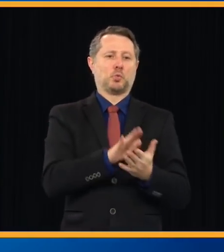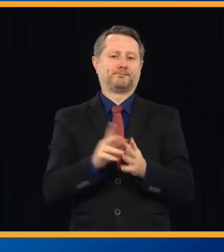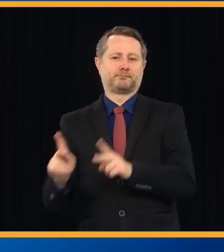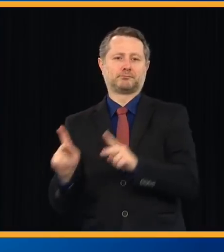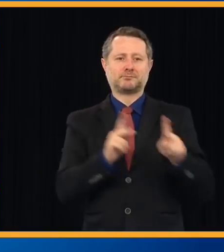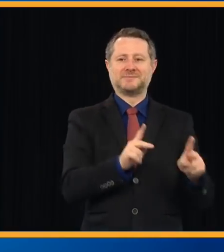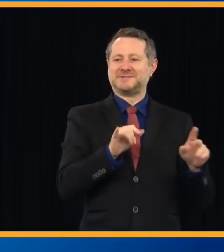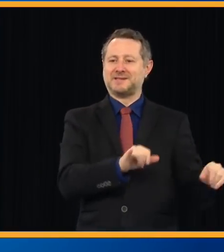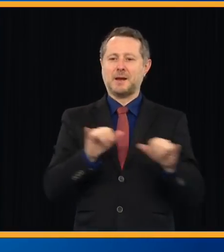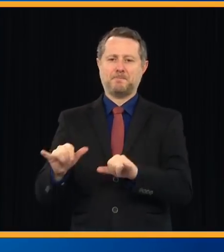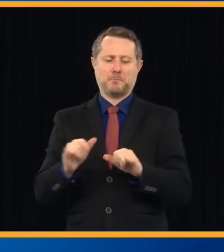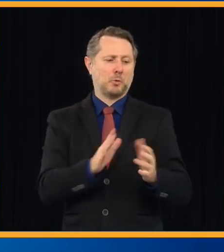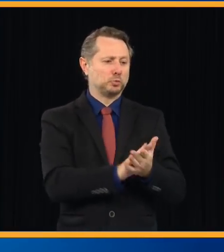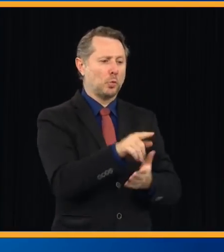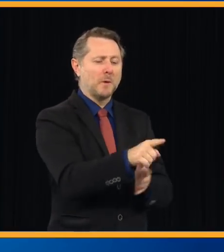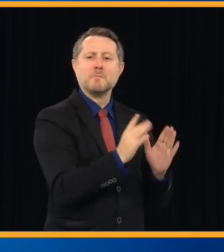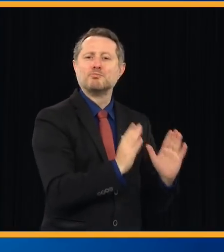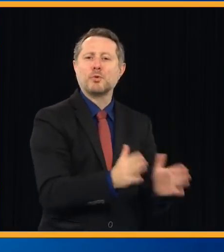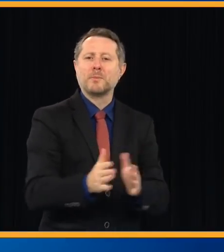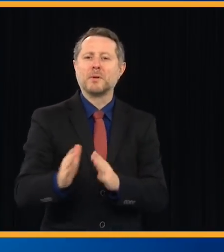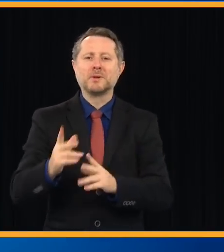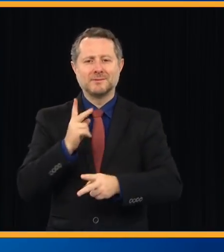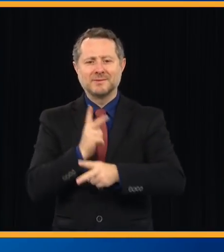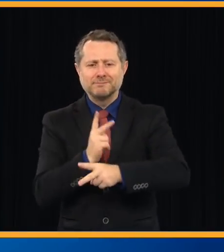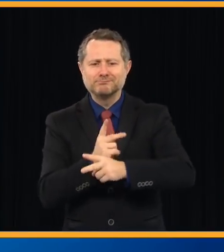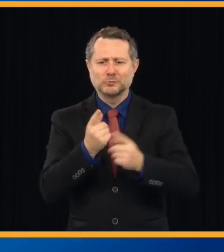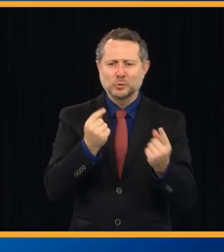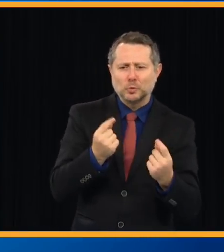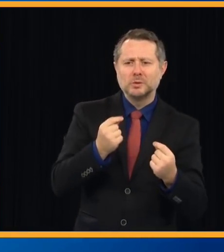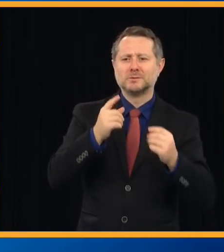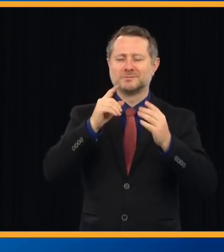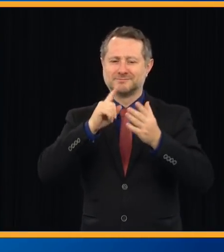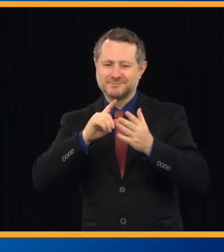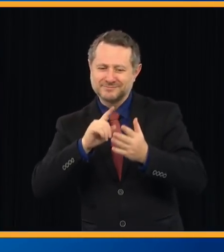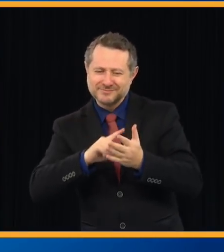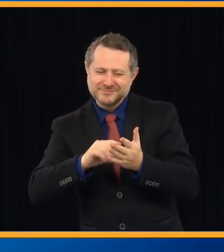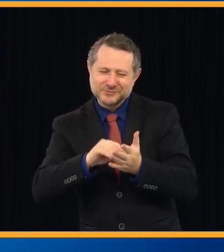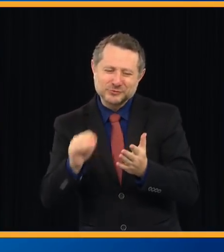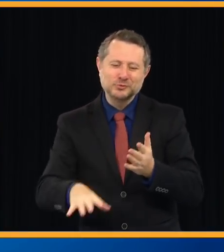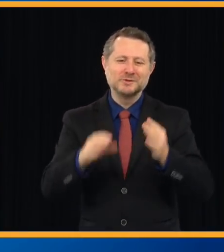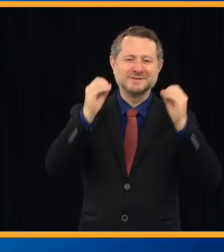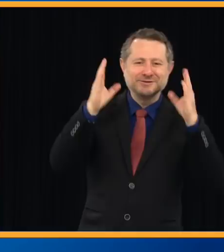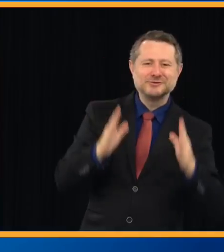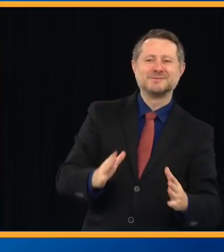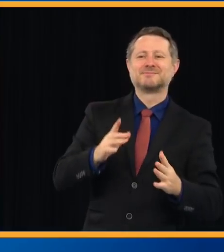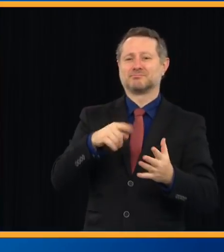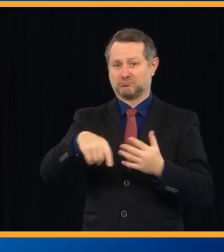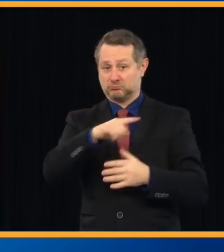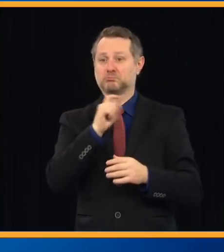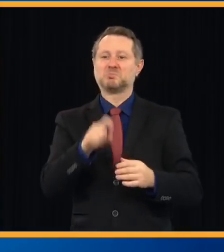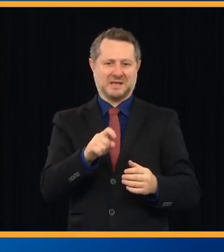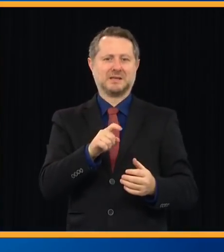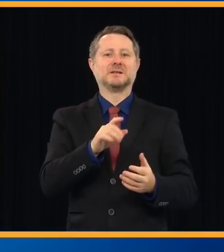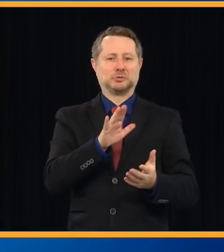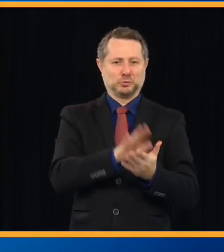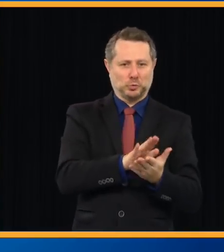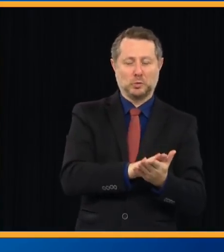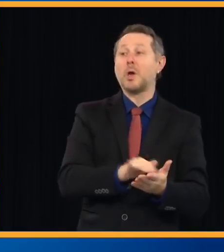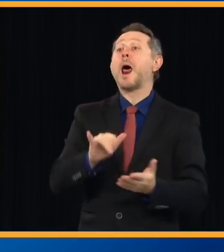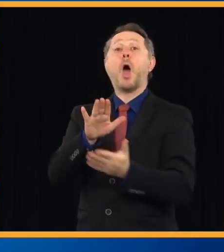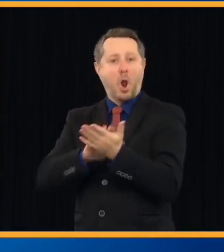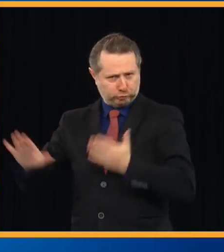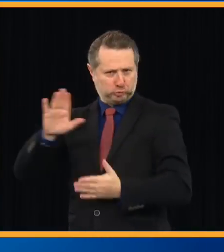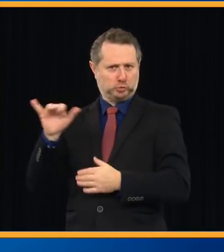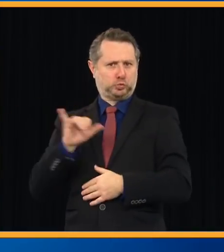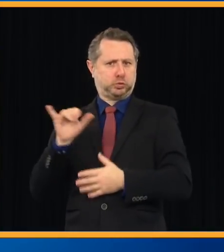bring those precautions into the schoolroom. And that's for schools, that's also for colleges, and the state will